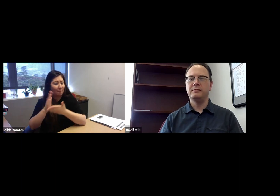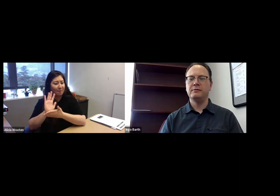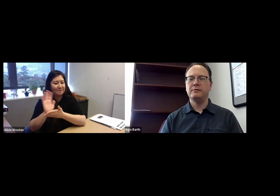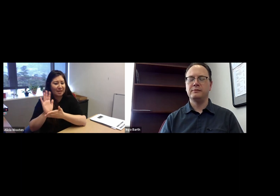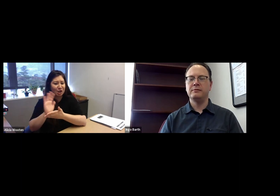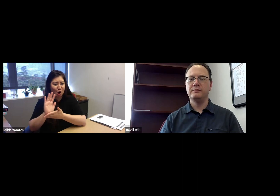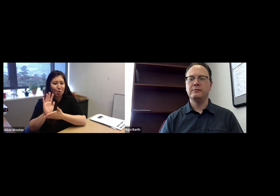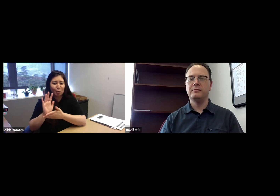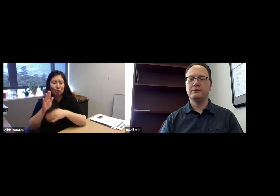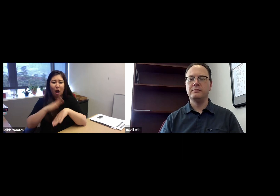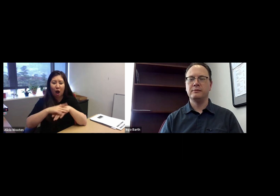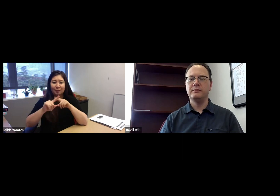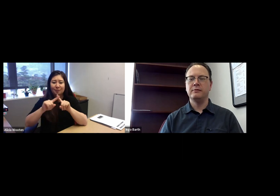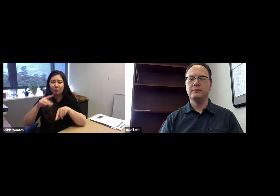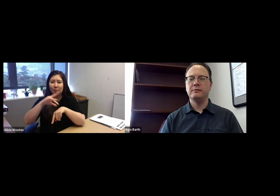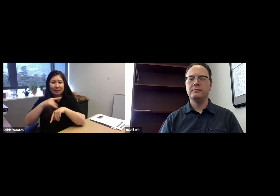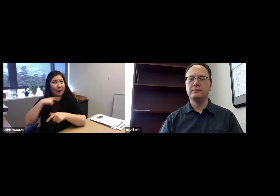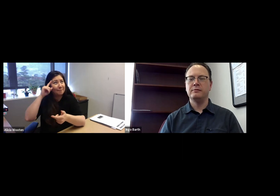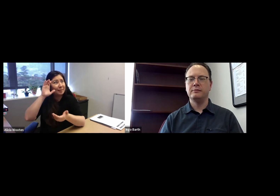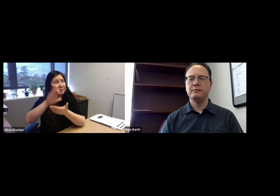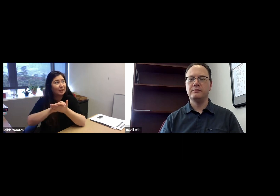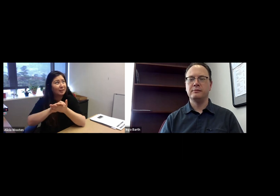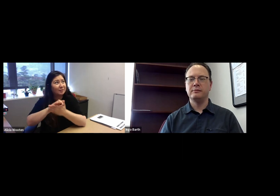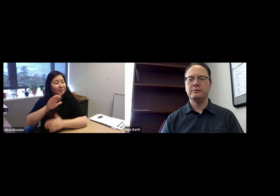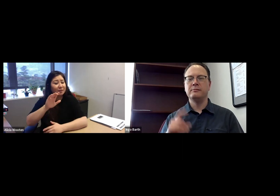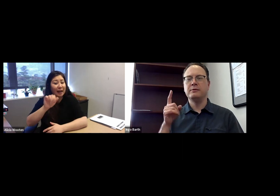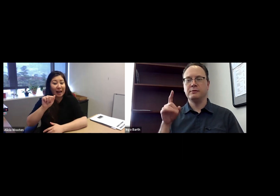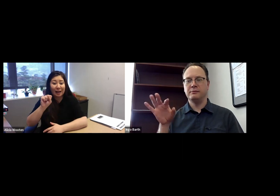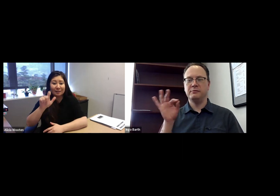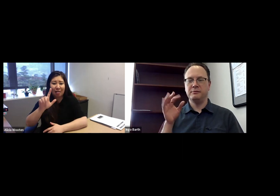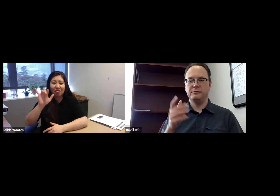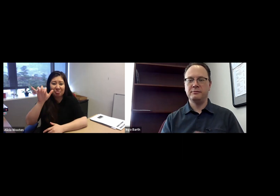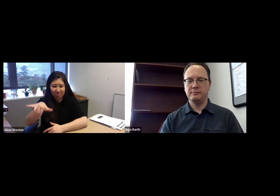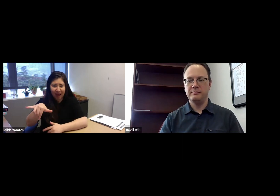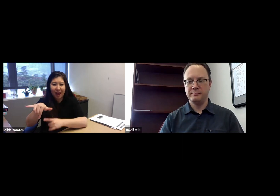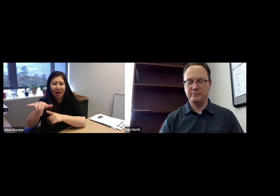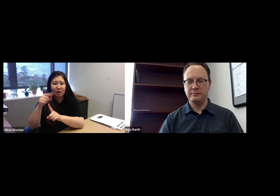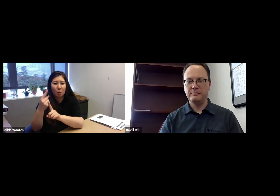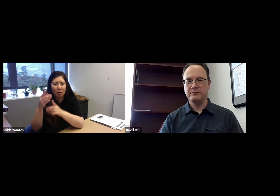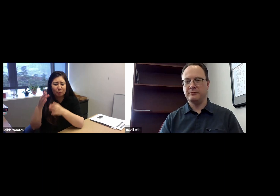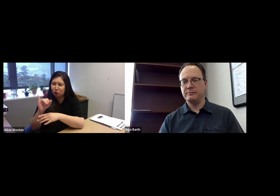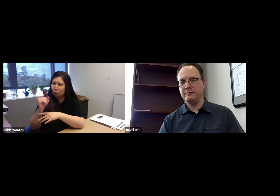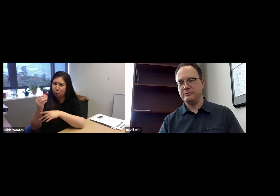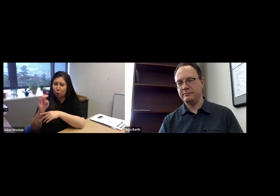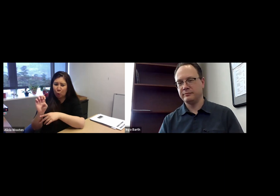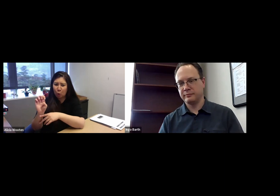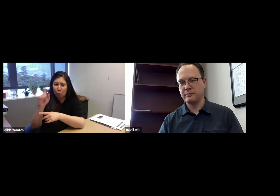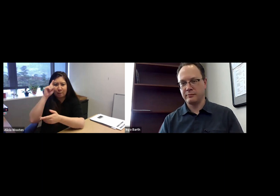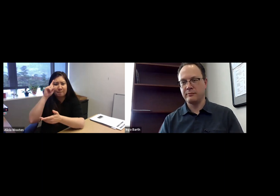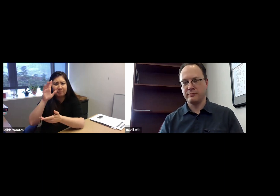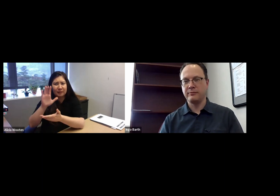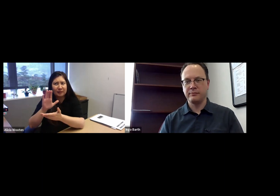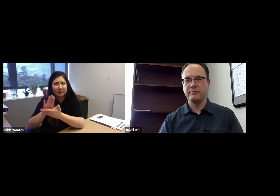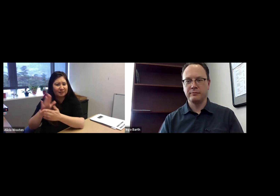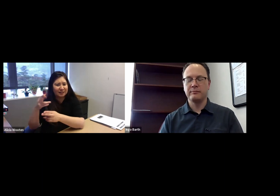the others. There are some videos out there explaining proposals for